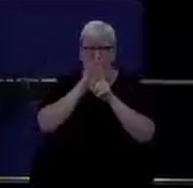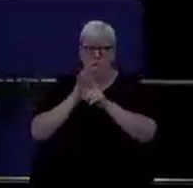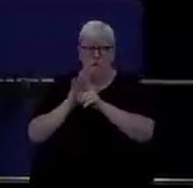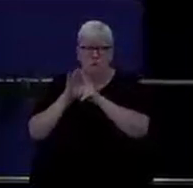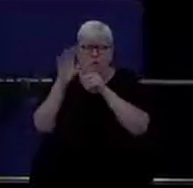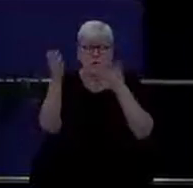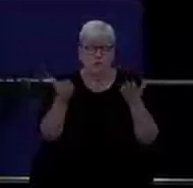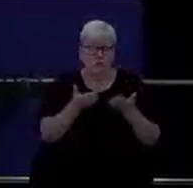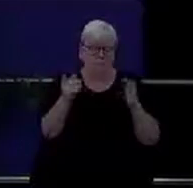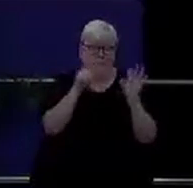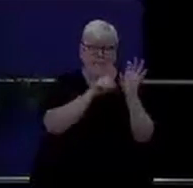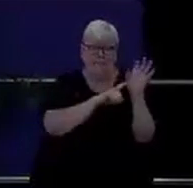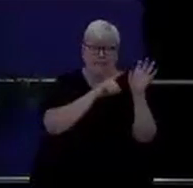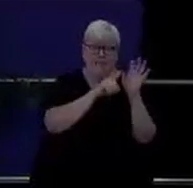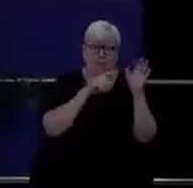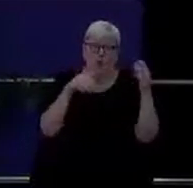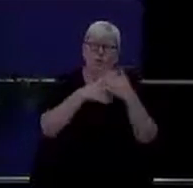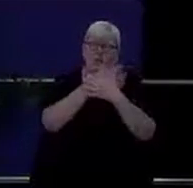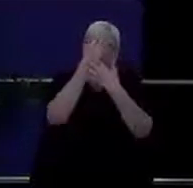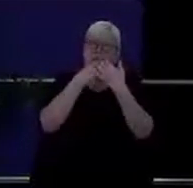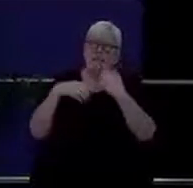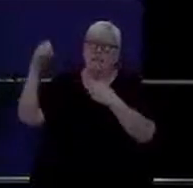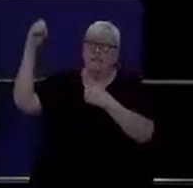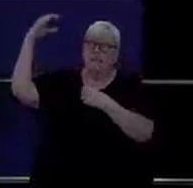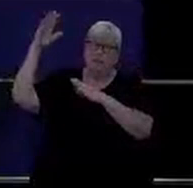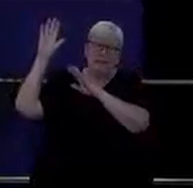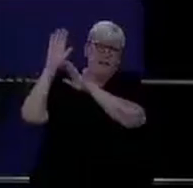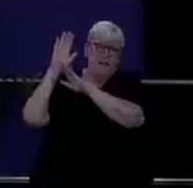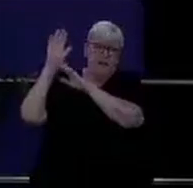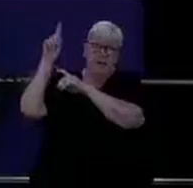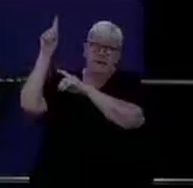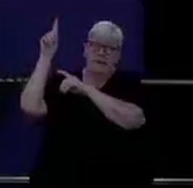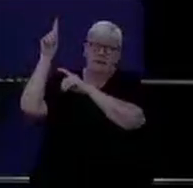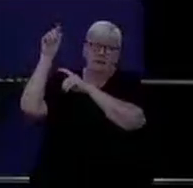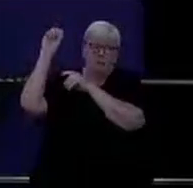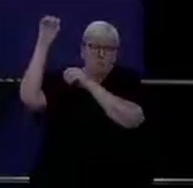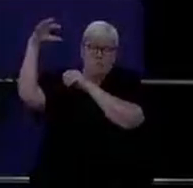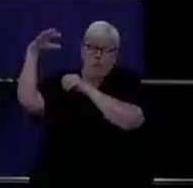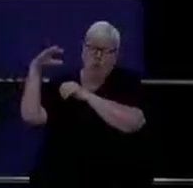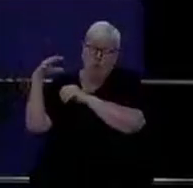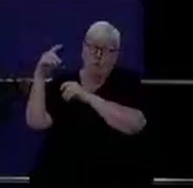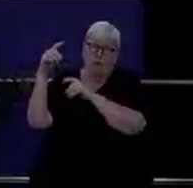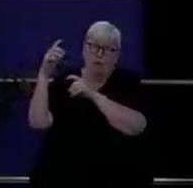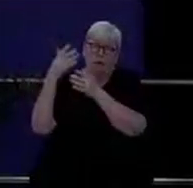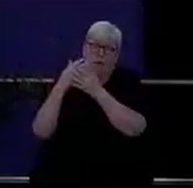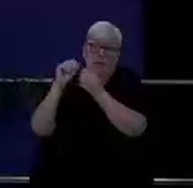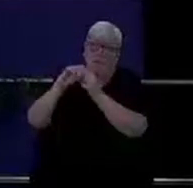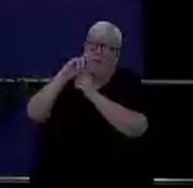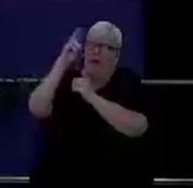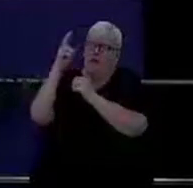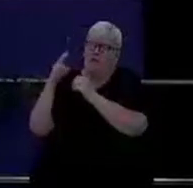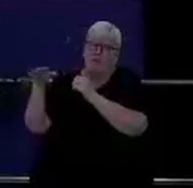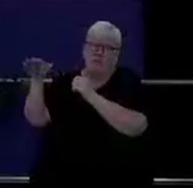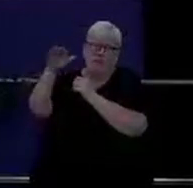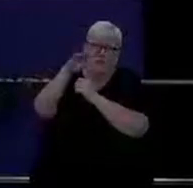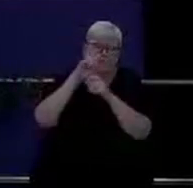yellow light of a still hidden sun will only creep a little way down the vertiginous slopes of the mountains that surround me. But the